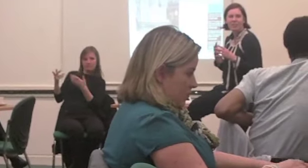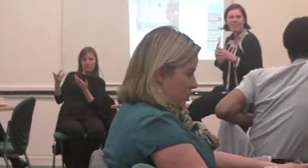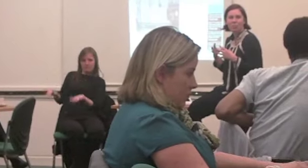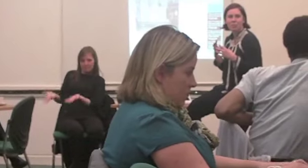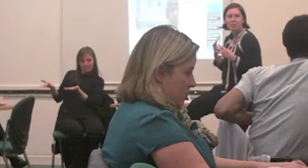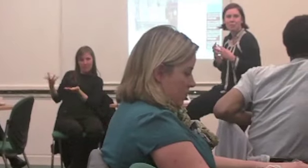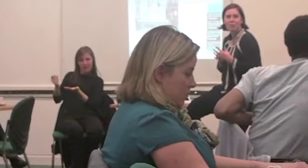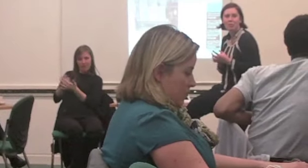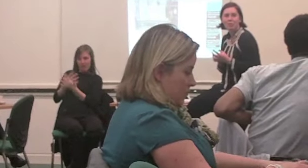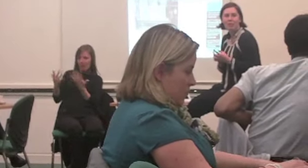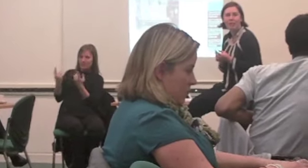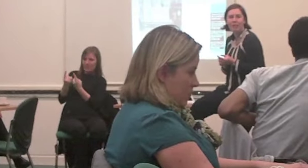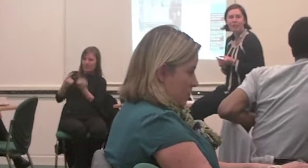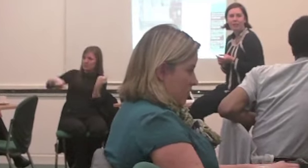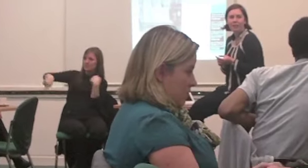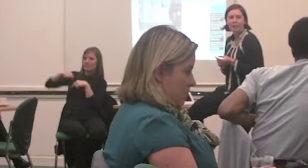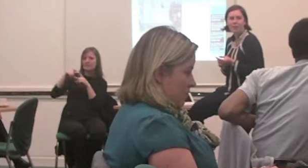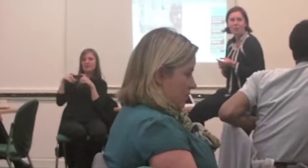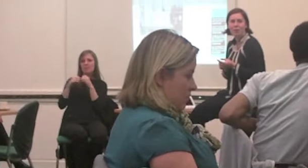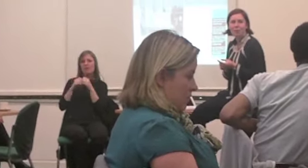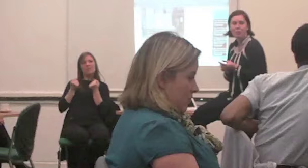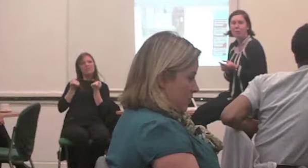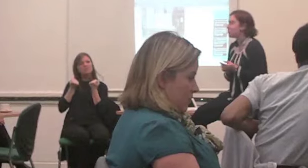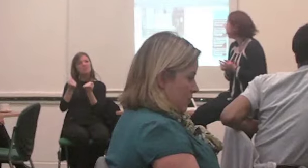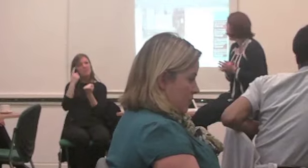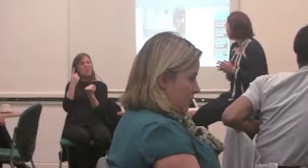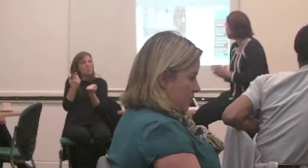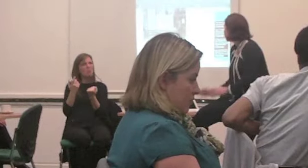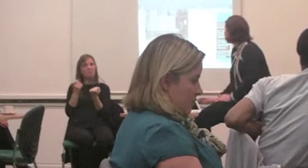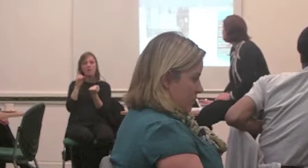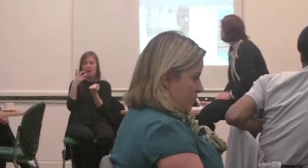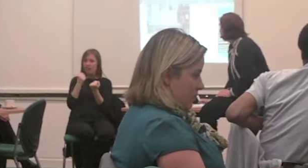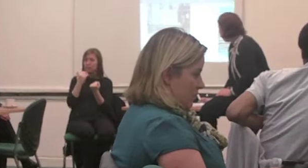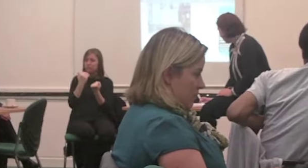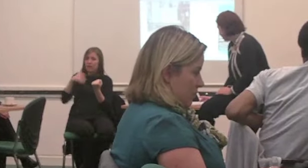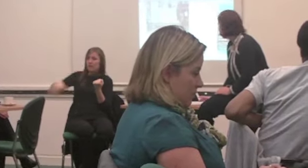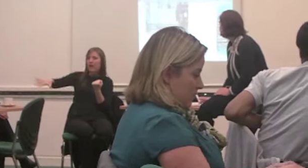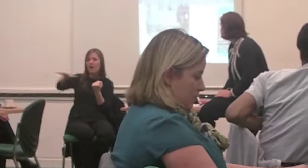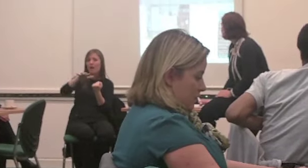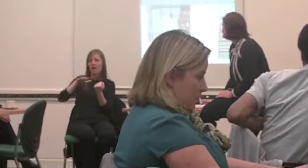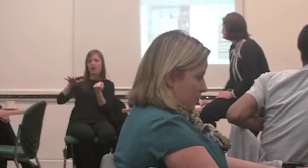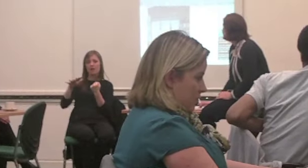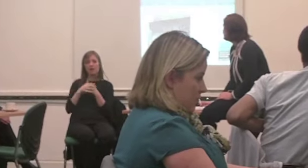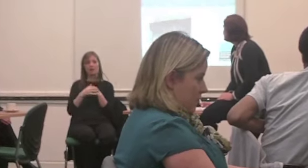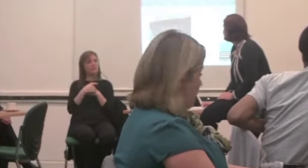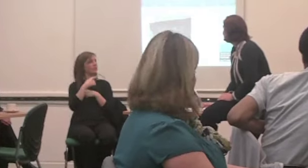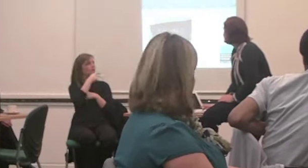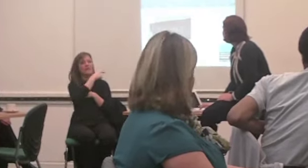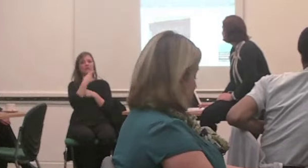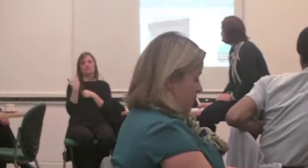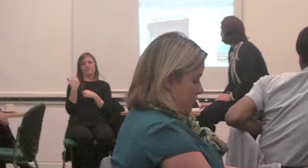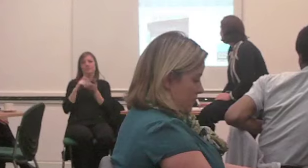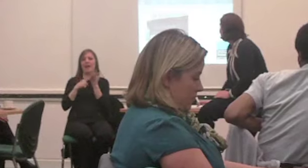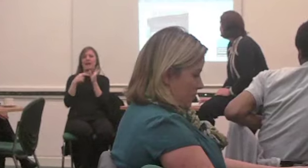highlighting that there's a lot more to do that meets the eye, and it's quite a vibrant cultural place. And that's the local latex shop. It's just